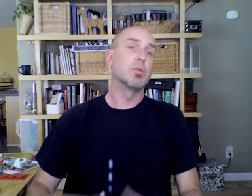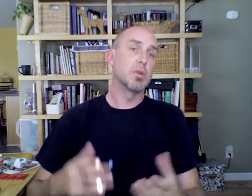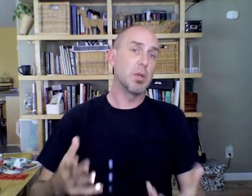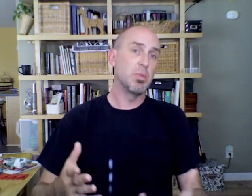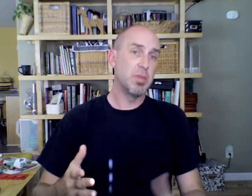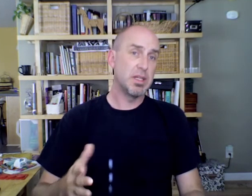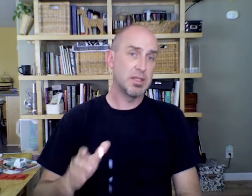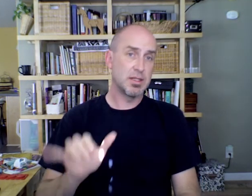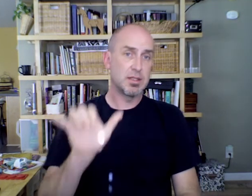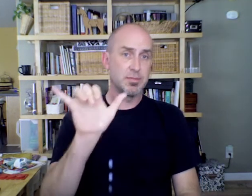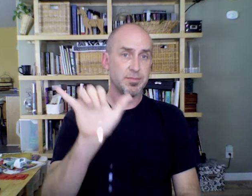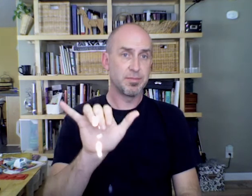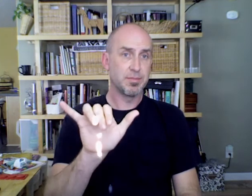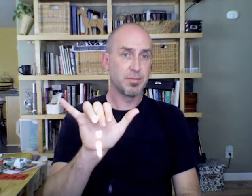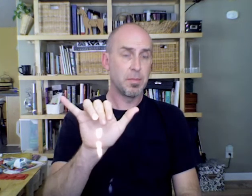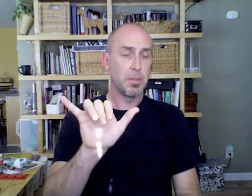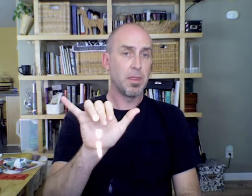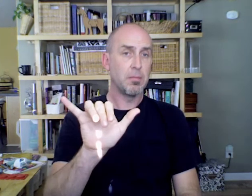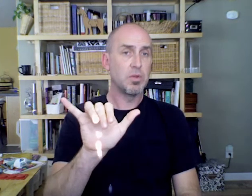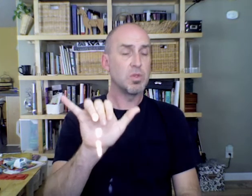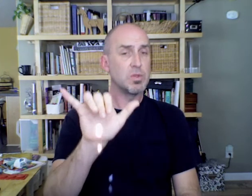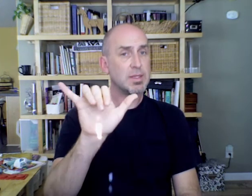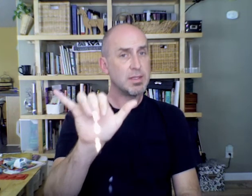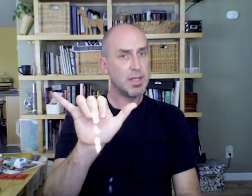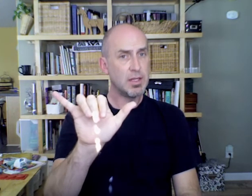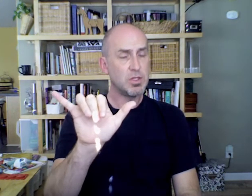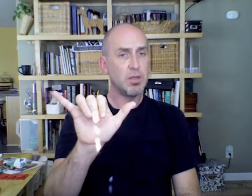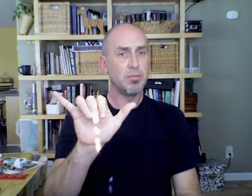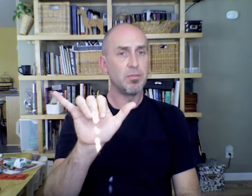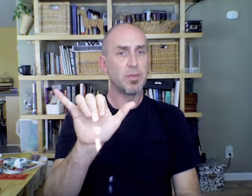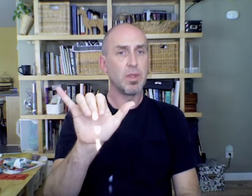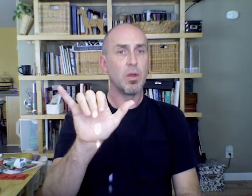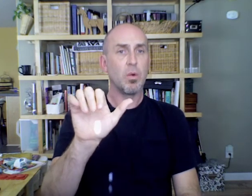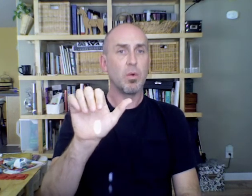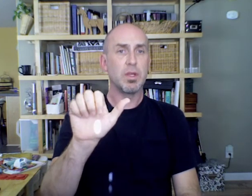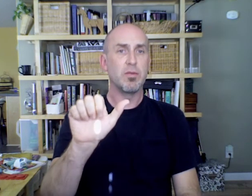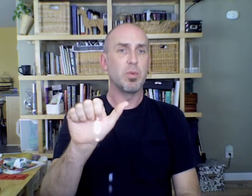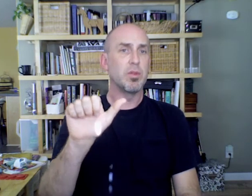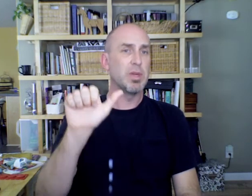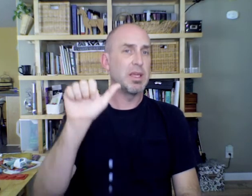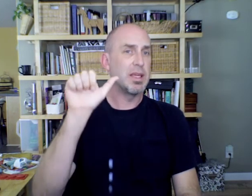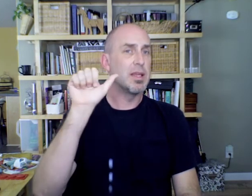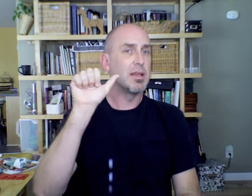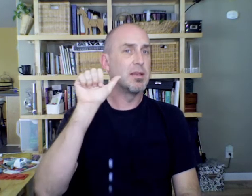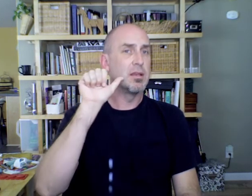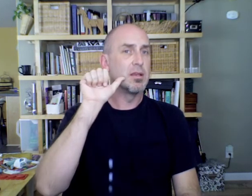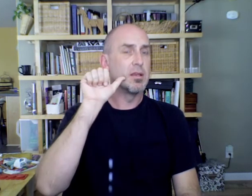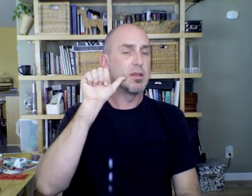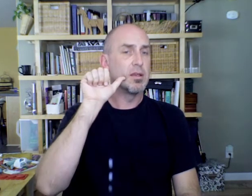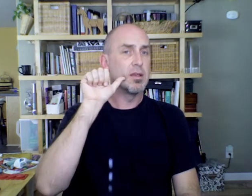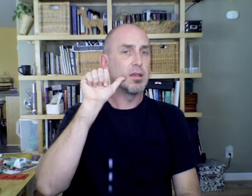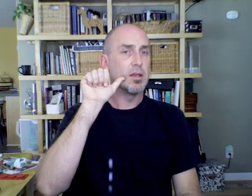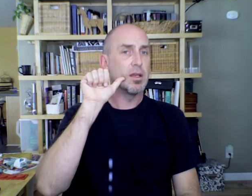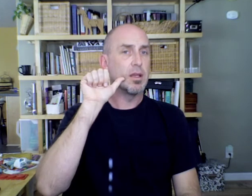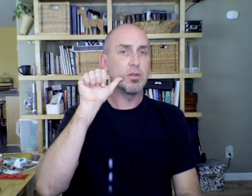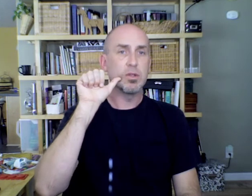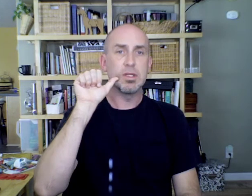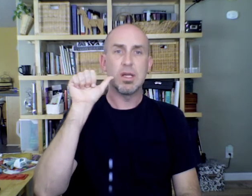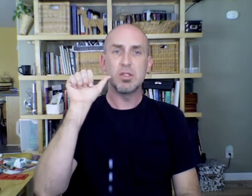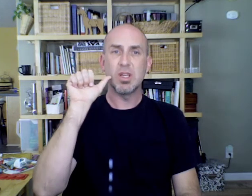couple of basics. You can use this hand shape, or you can even pull the pinky in. You're going to touch kind of